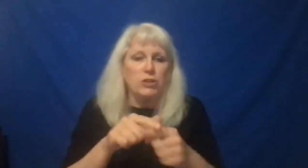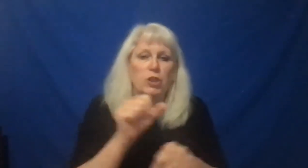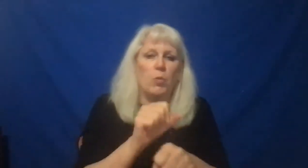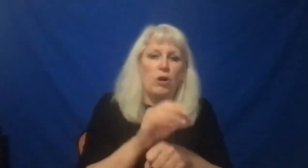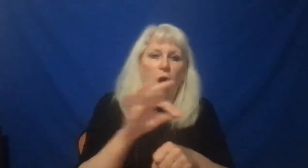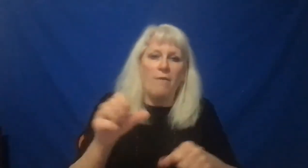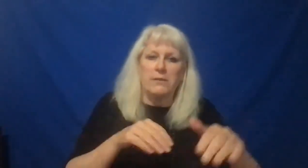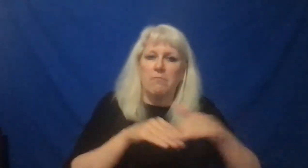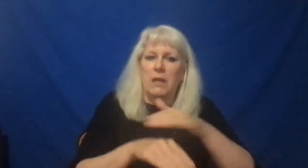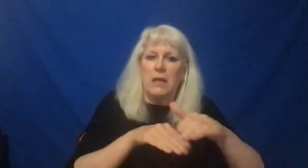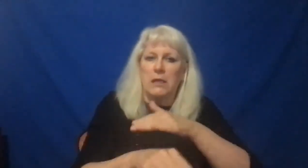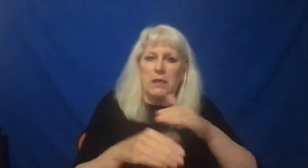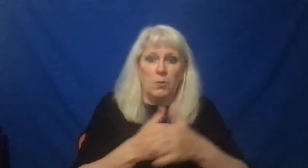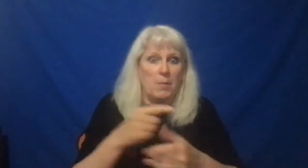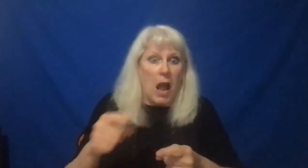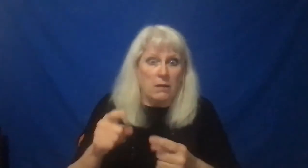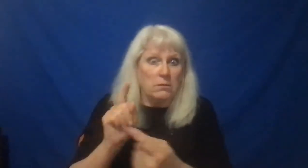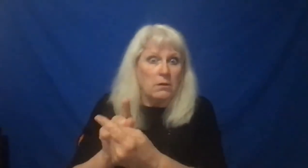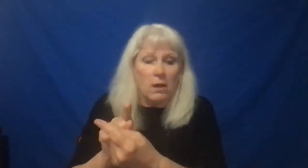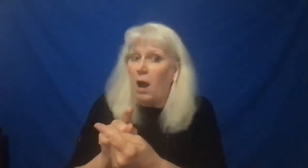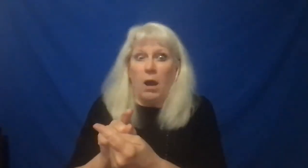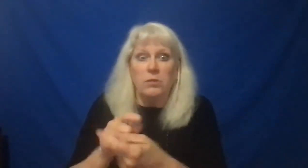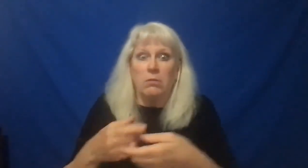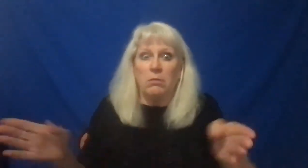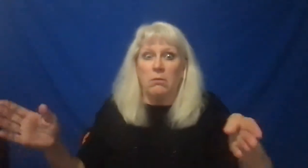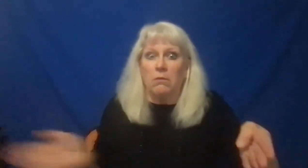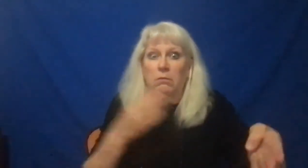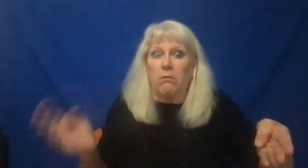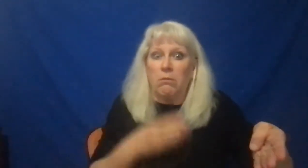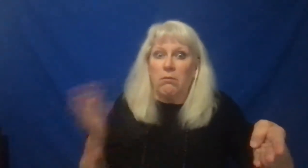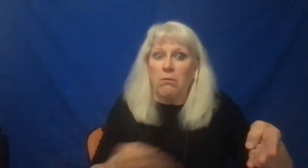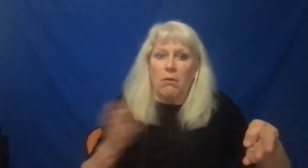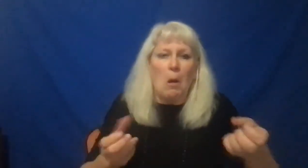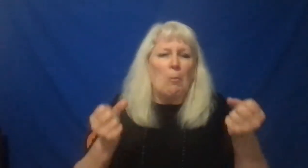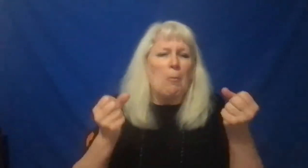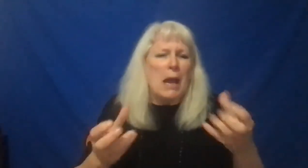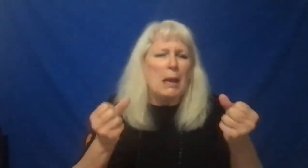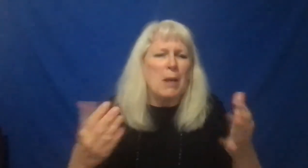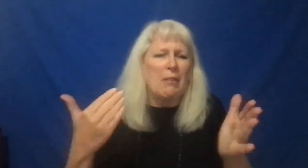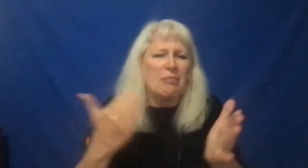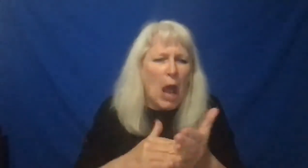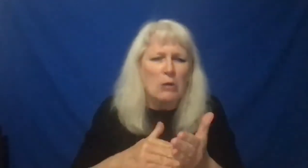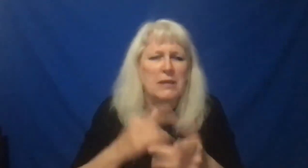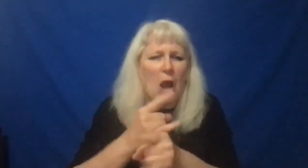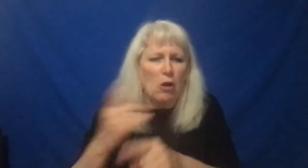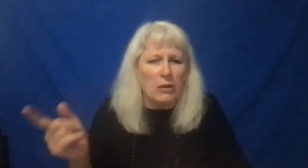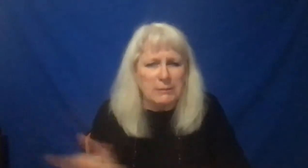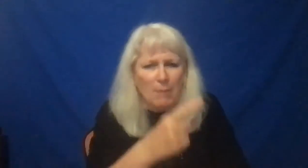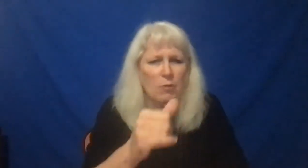and thousands of alcoholics have been supported and cared for. And she then, in the early 50s, went to St.